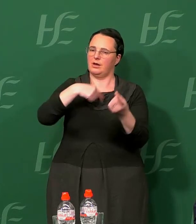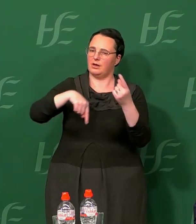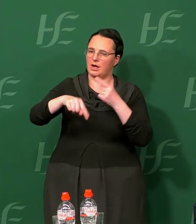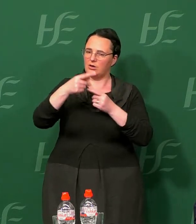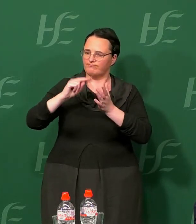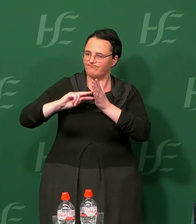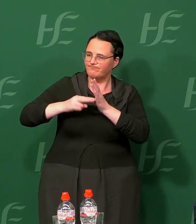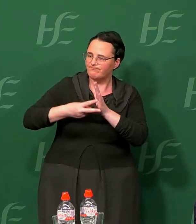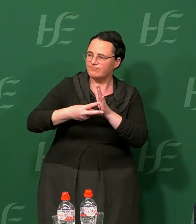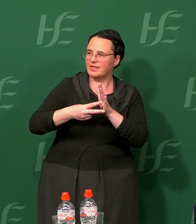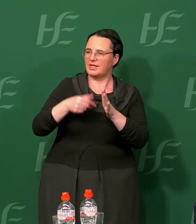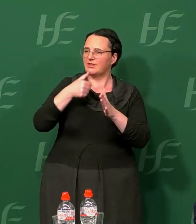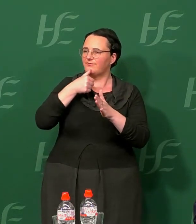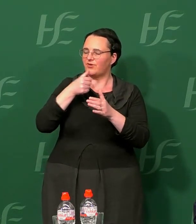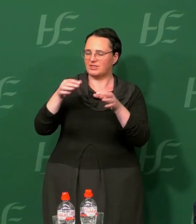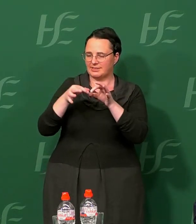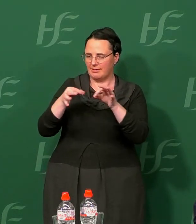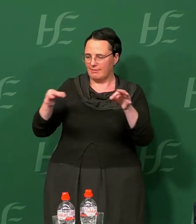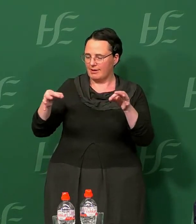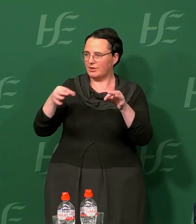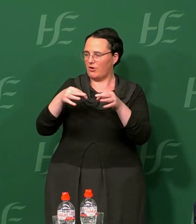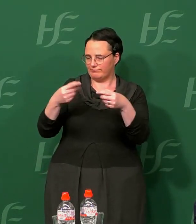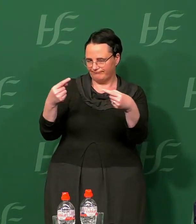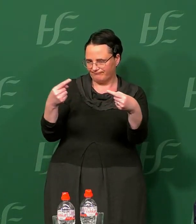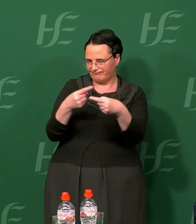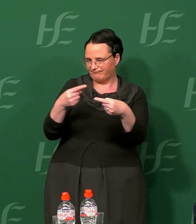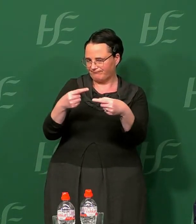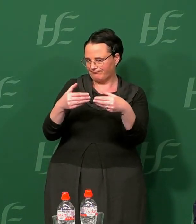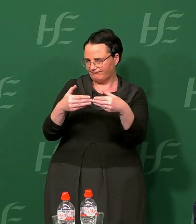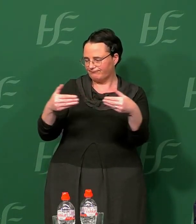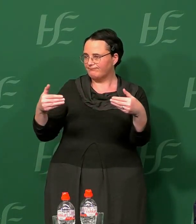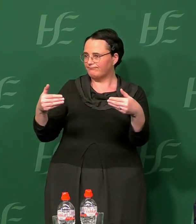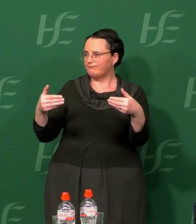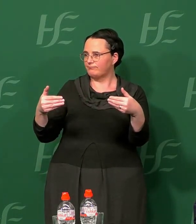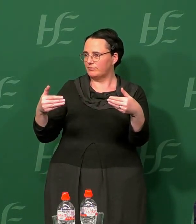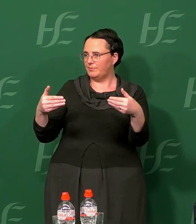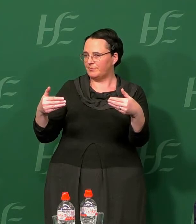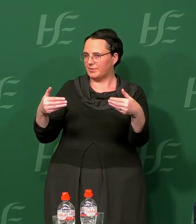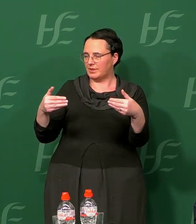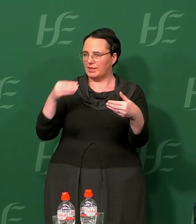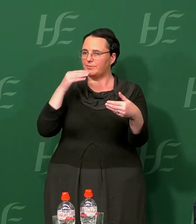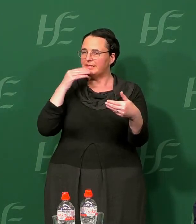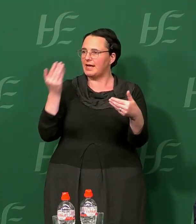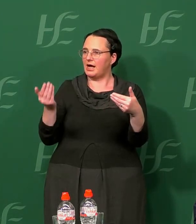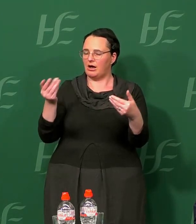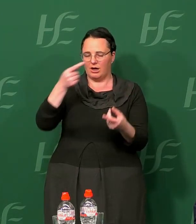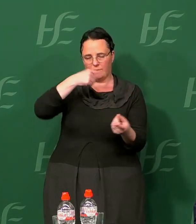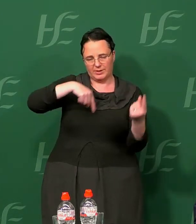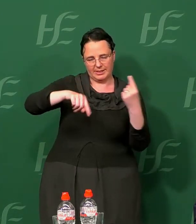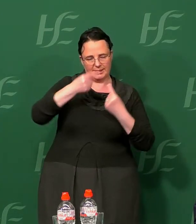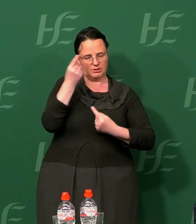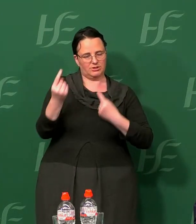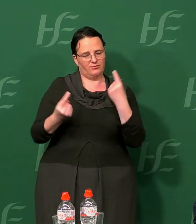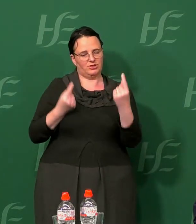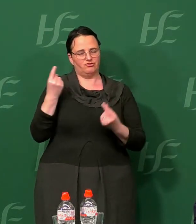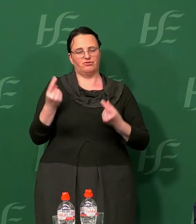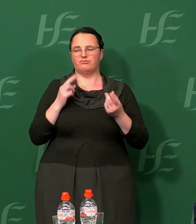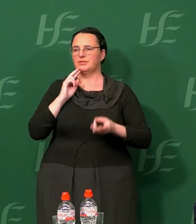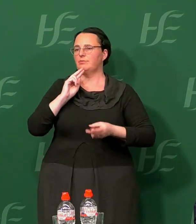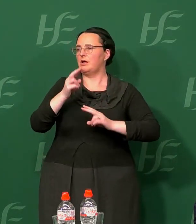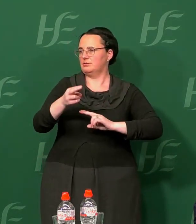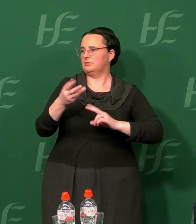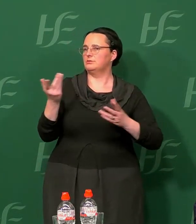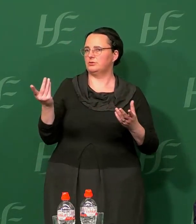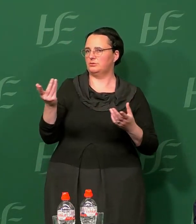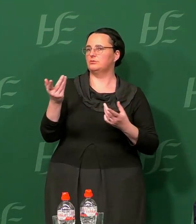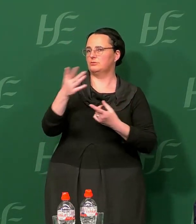and foremost, that first line of defence, which is the way each and every one of us in society responds to this, and how we